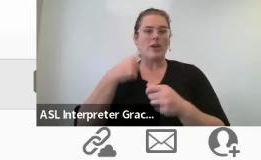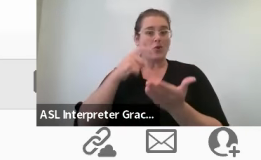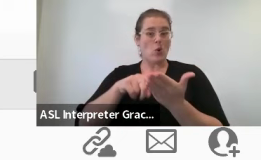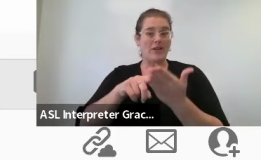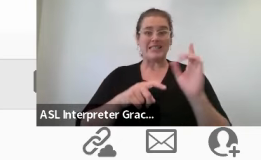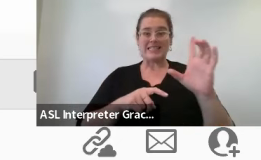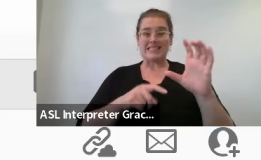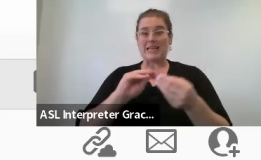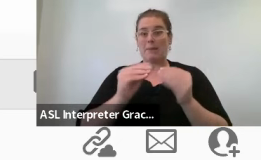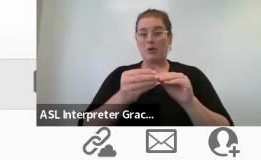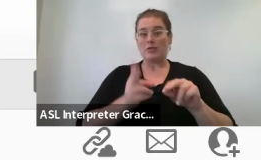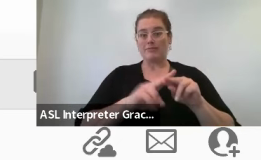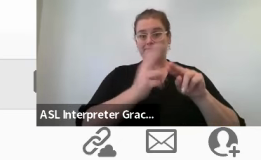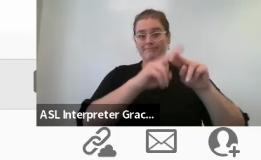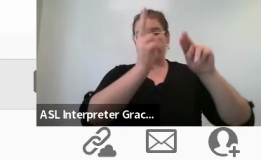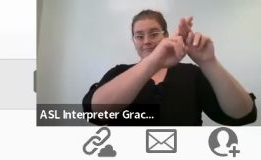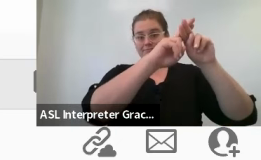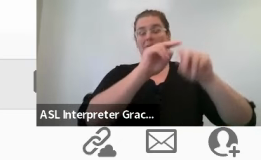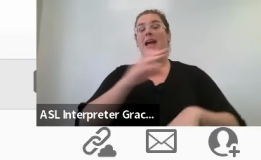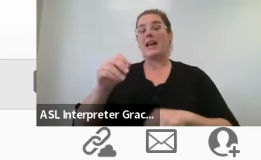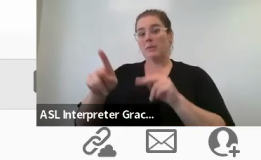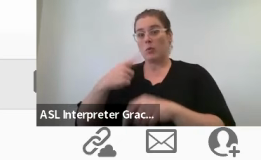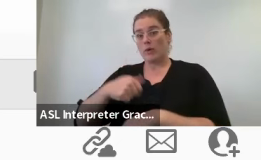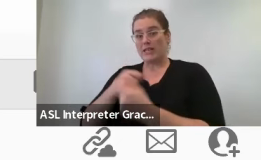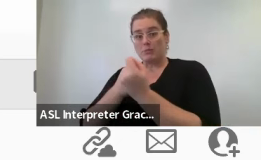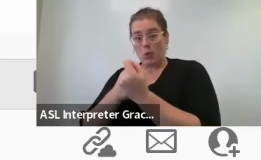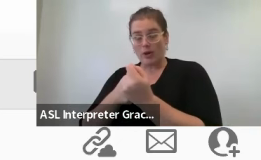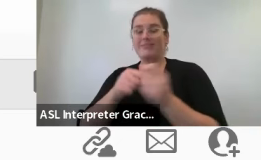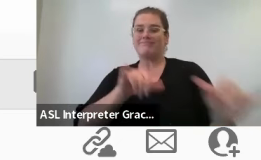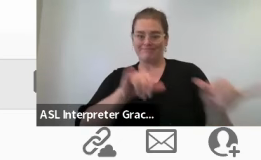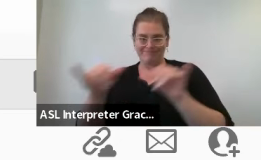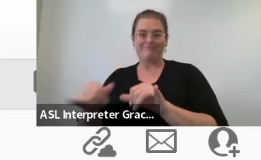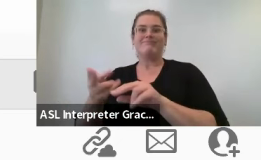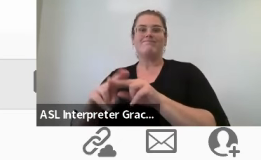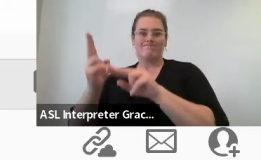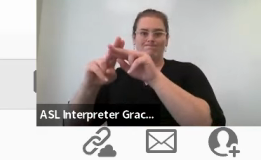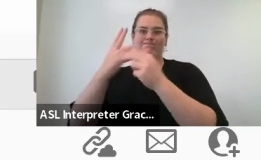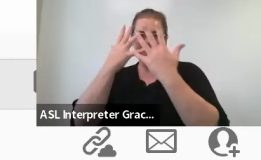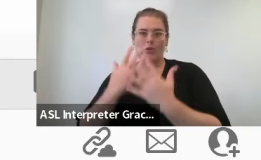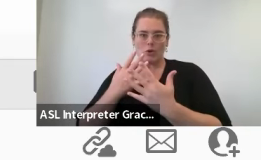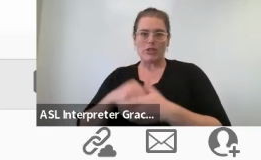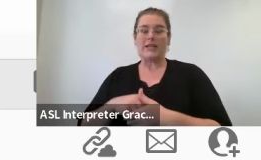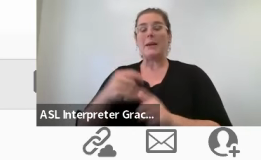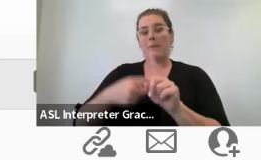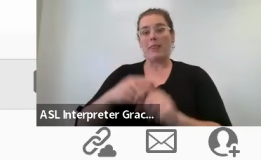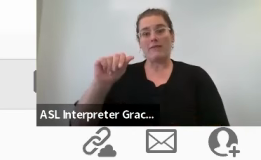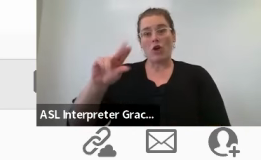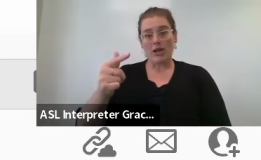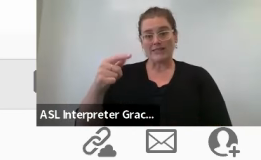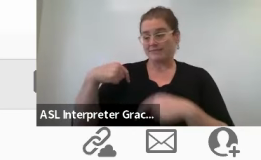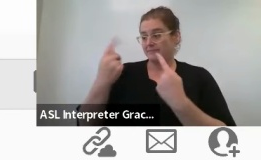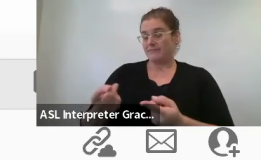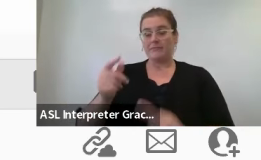and this is also true for the people that we support. In the month of August, there have been 23